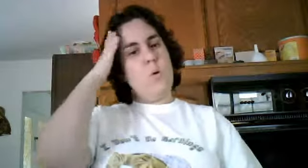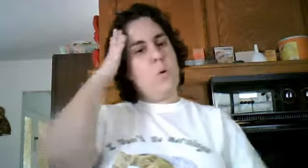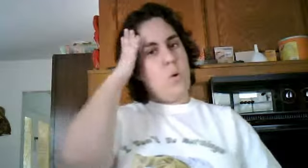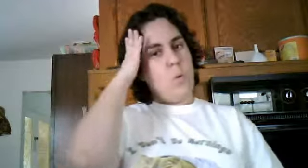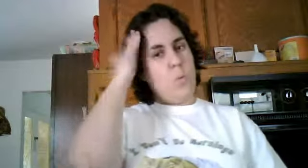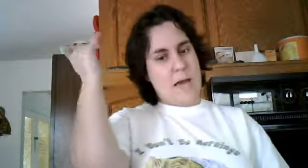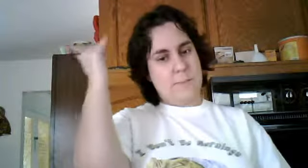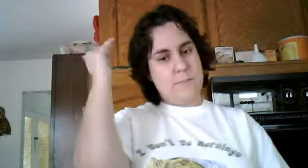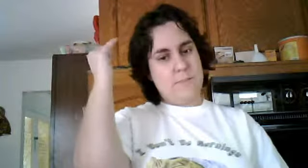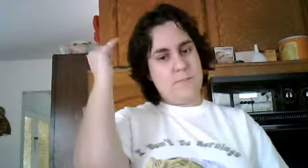Why?